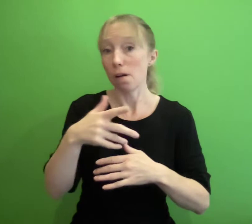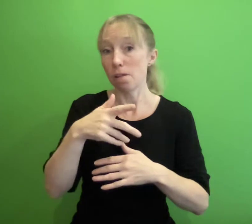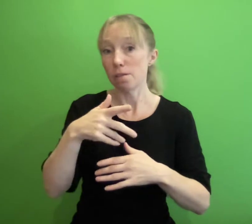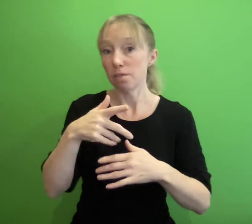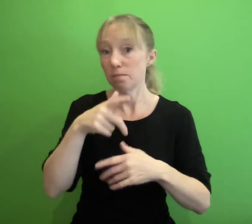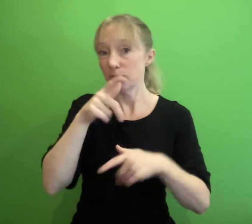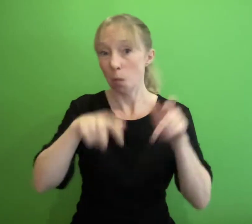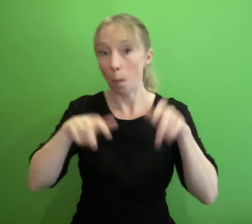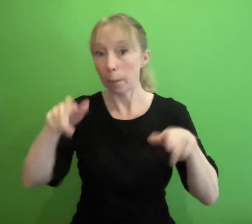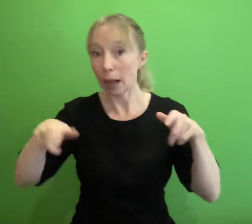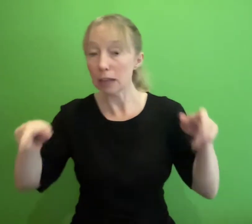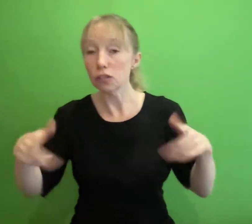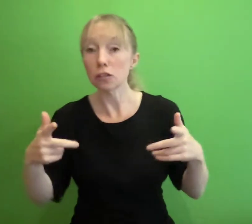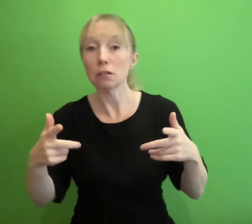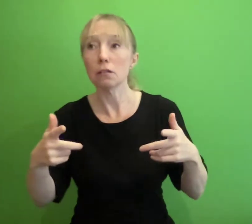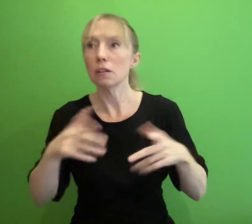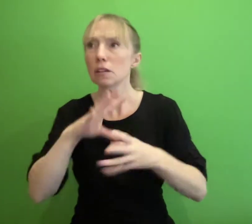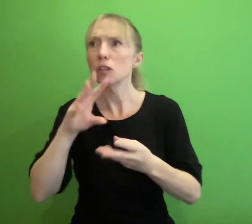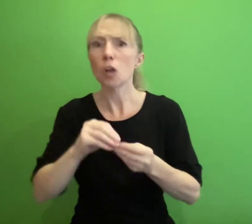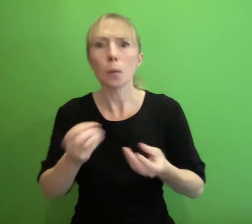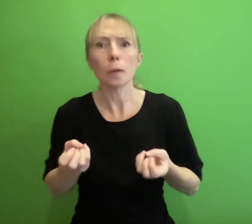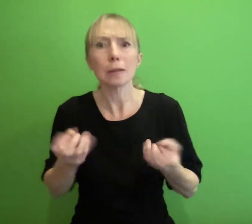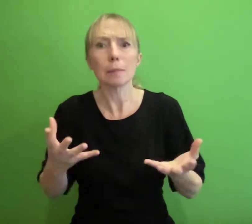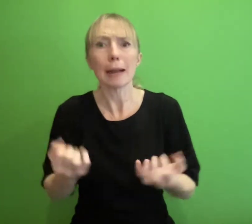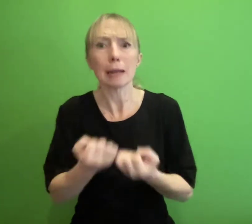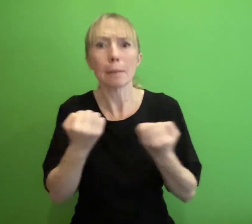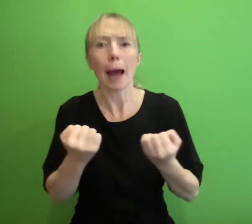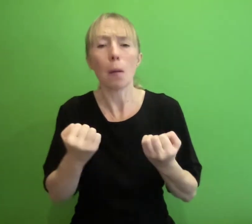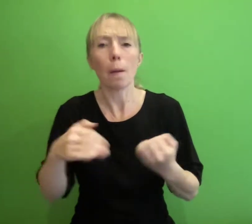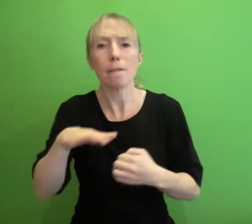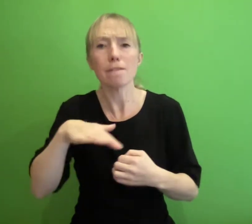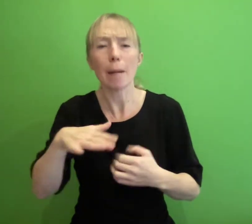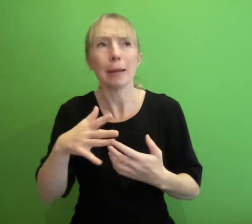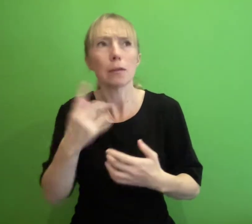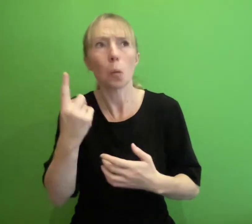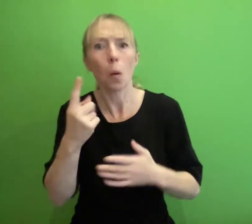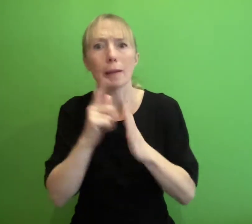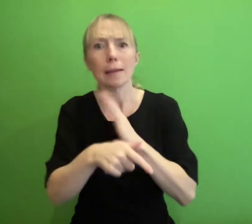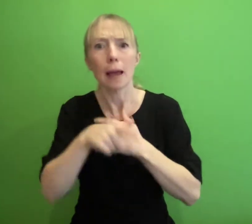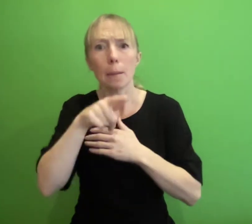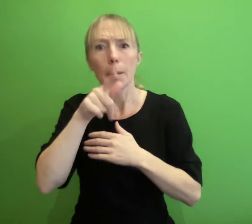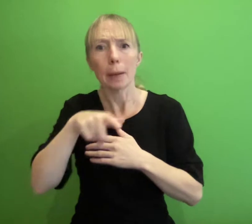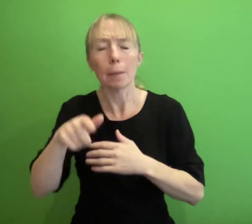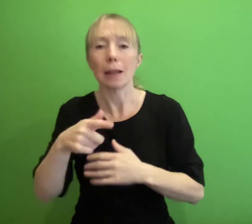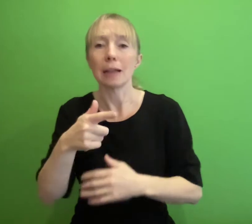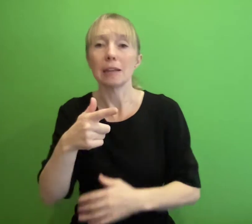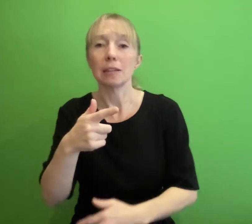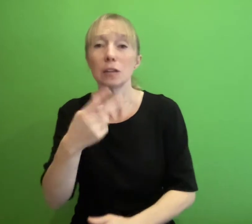spending power of families with at least one disabled person is estimated at £274 billion a year.